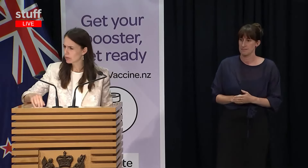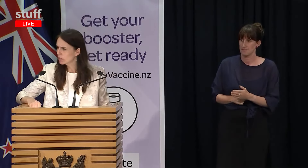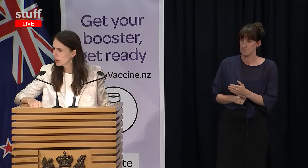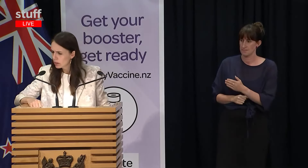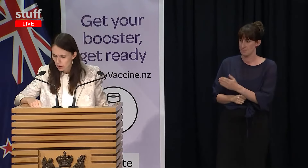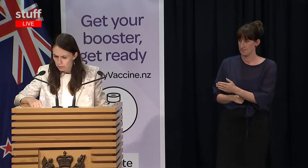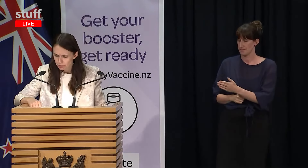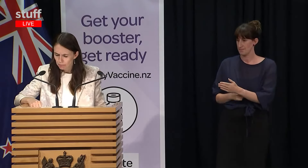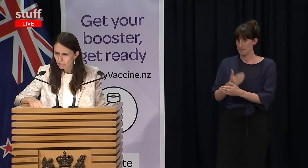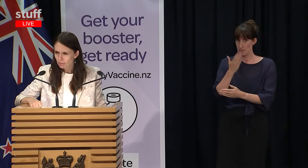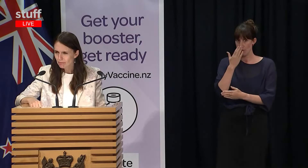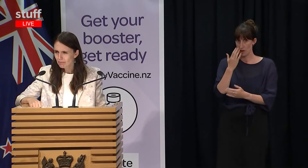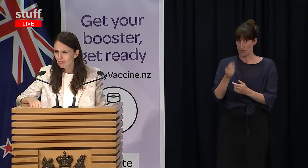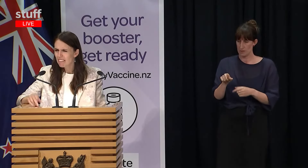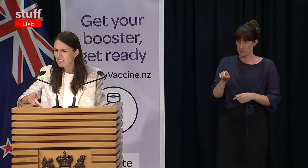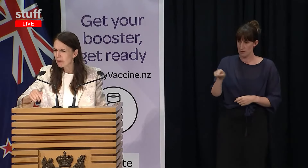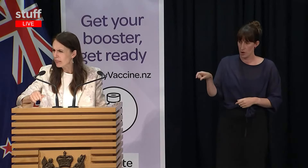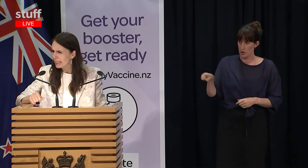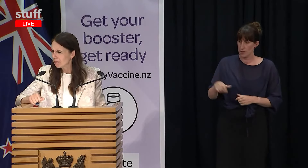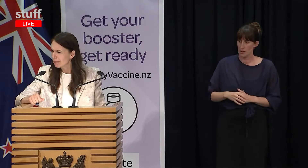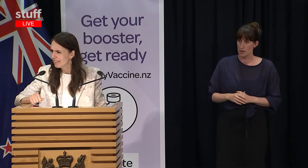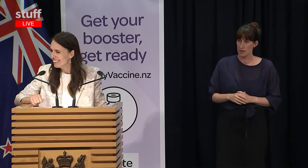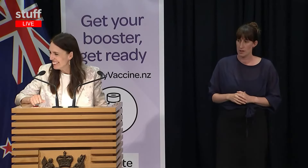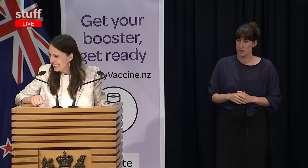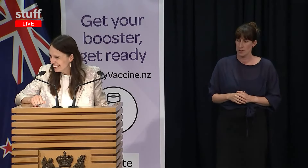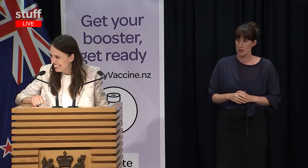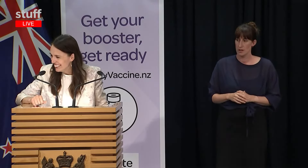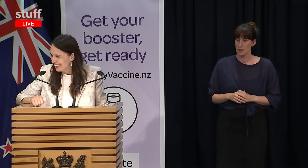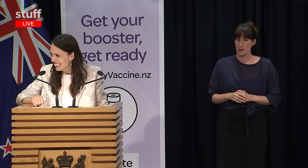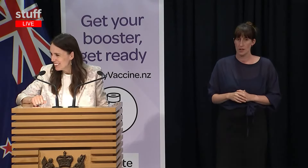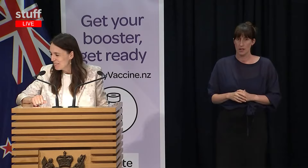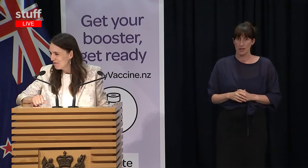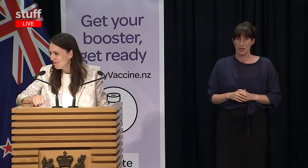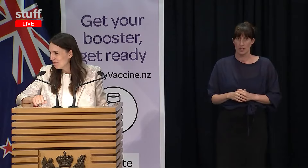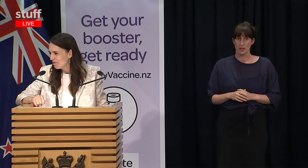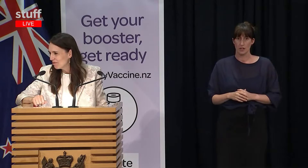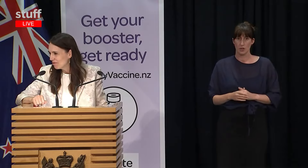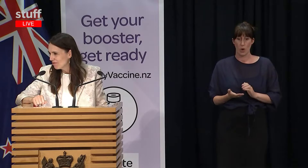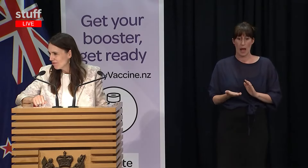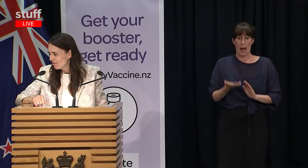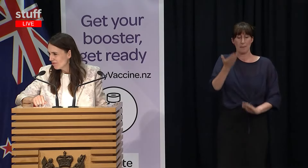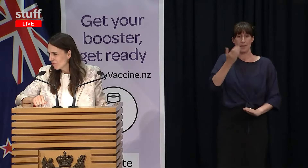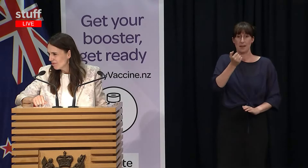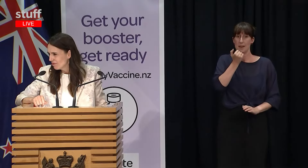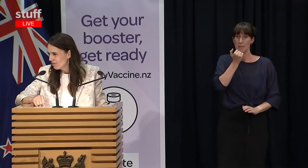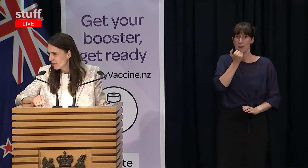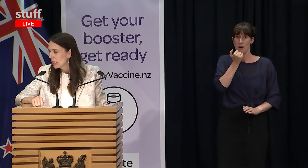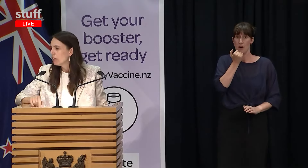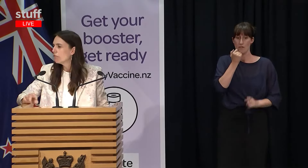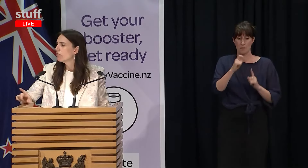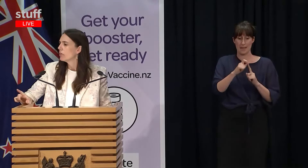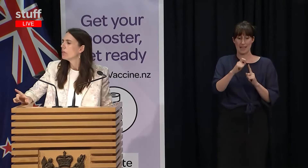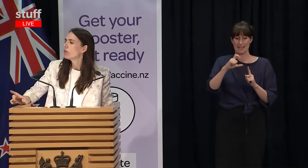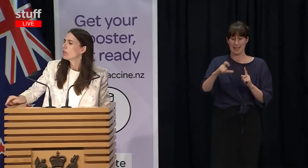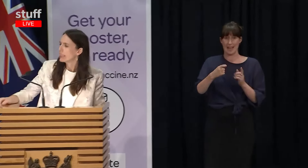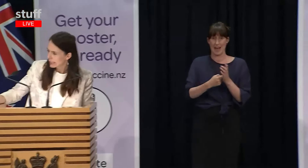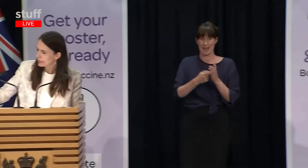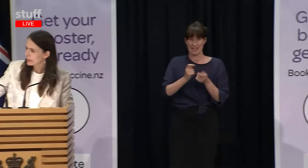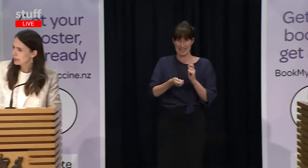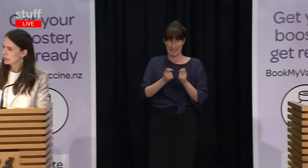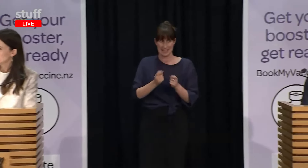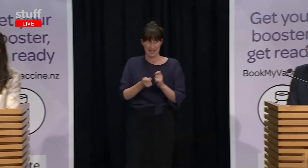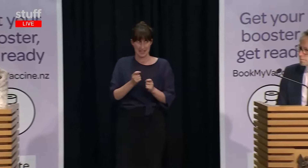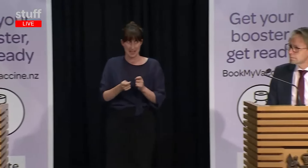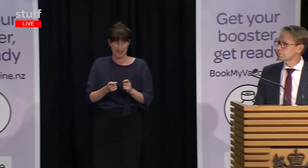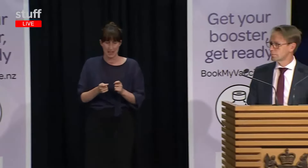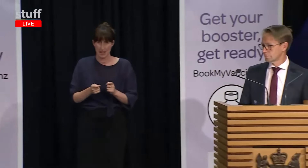Michael. Dr. Bloomfield, the increase in testing capacity, is that based on pool testing? And if so, yes.